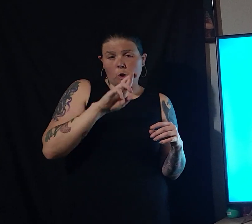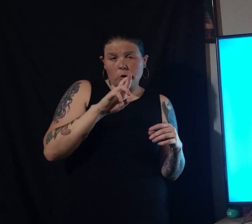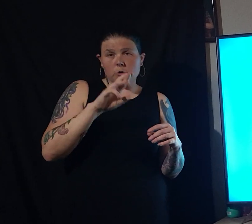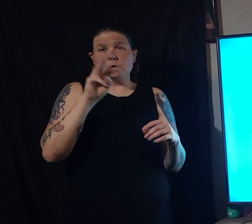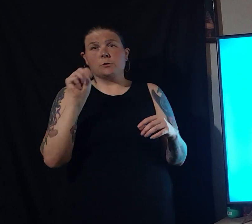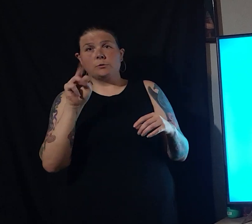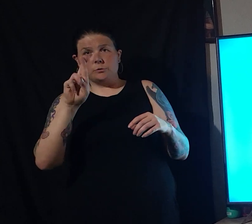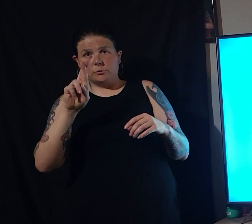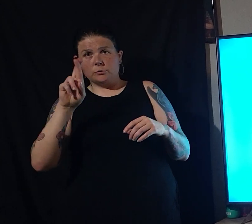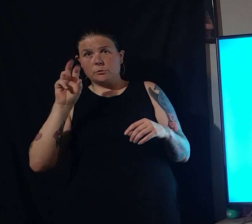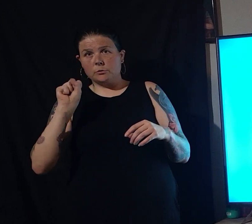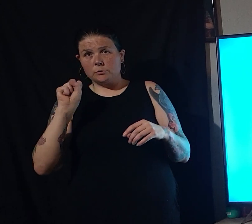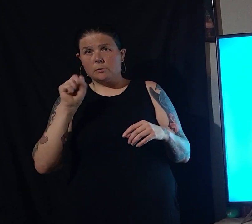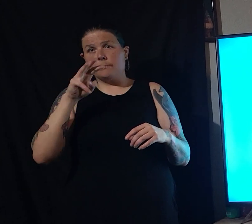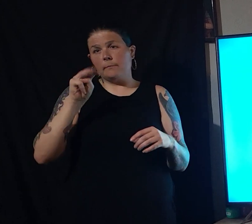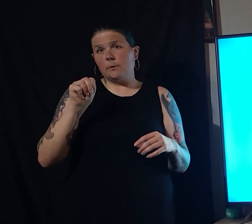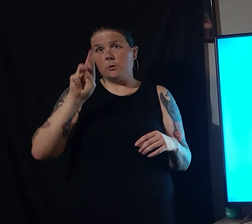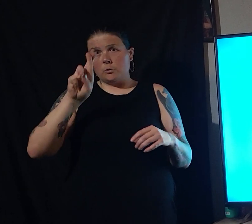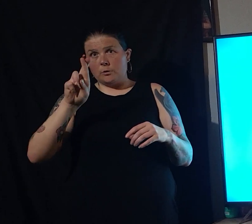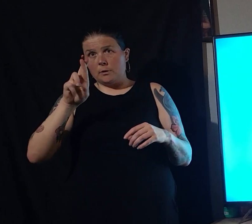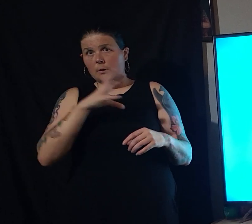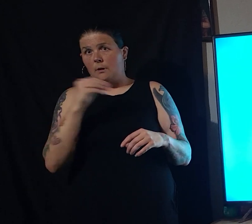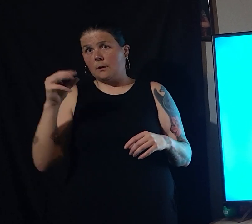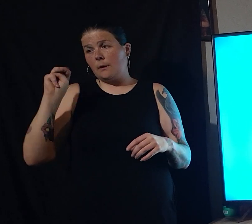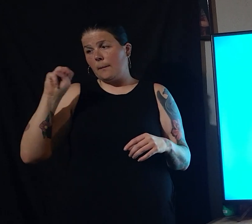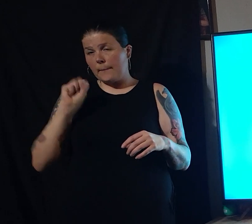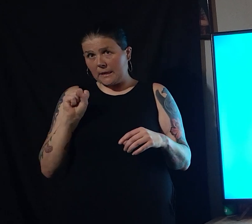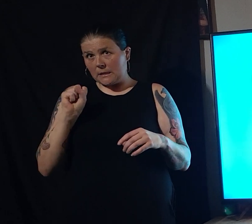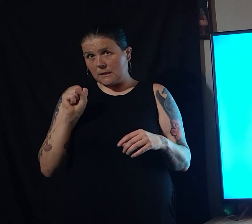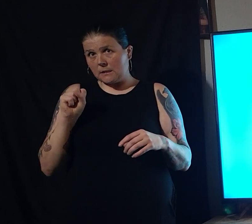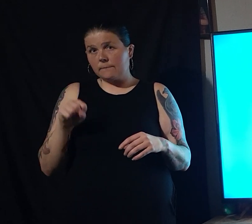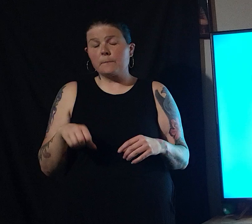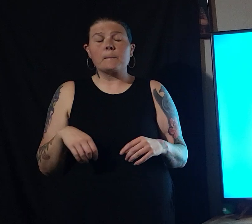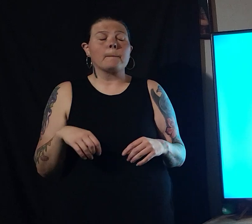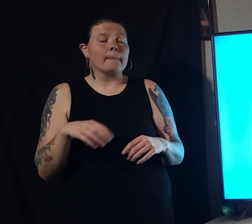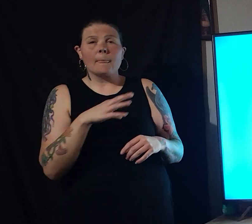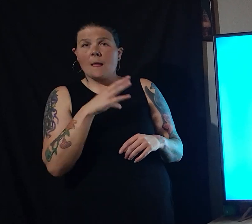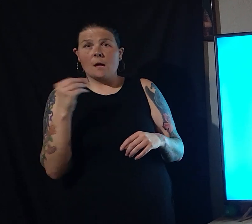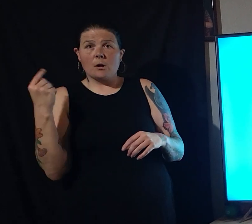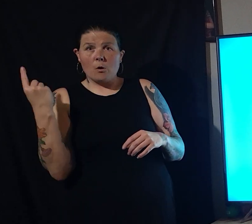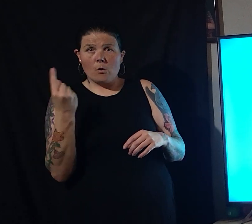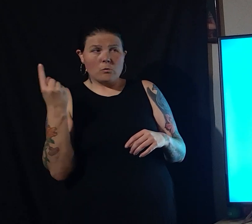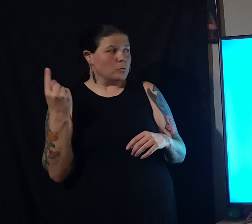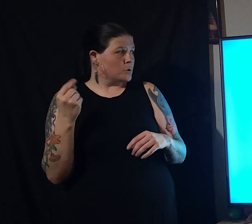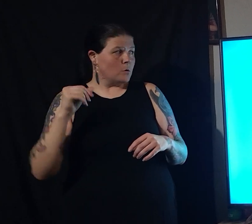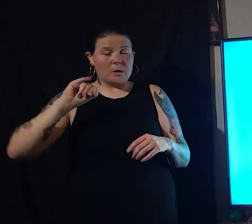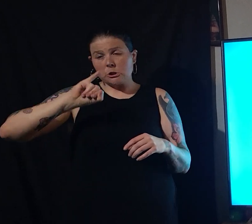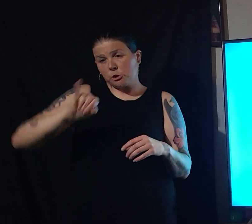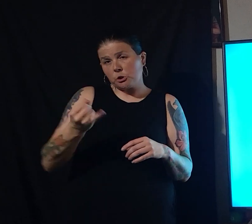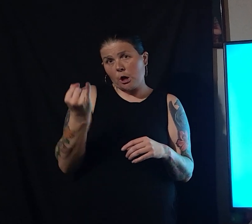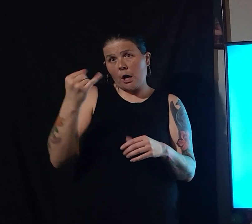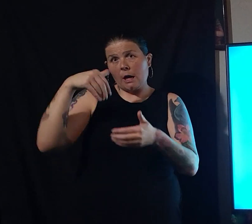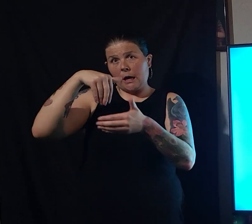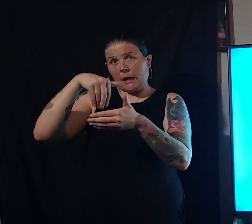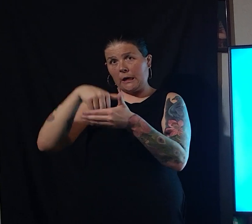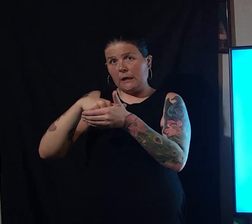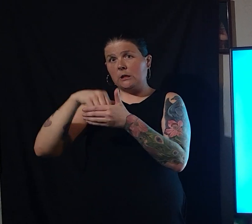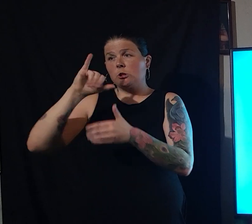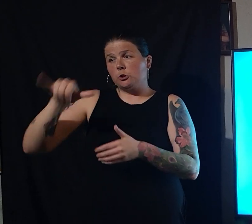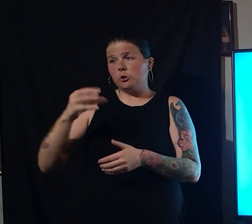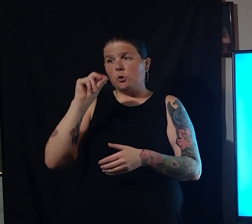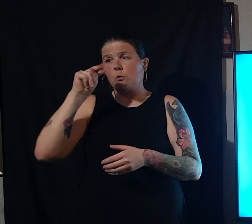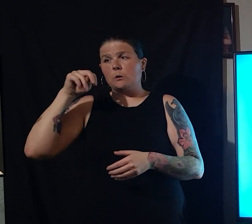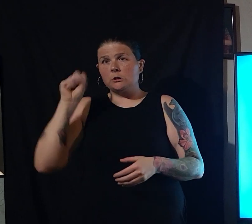Doctor, Mrs., Mr., and Miss. And also the J is capitalized